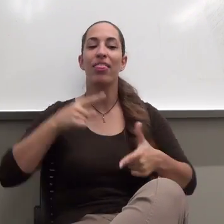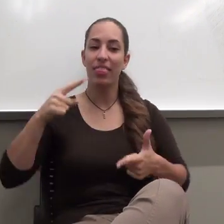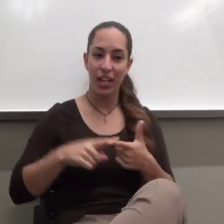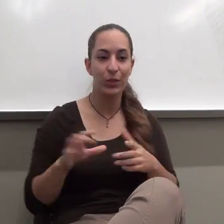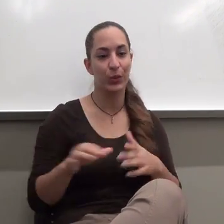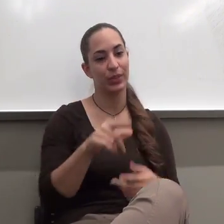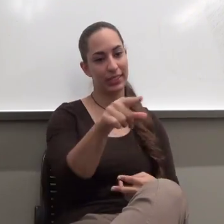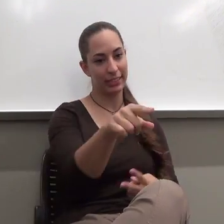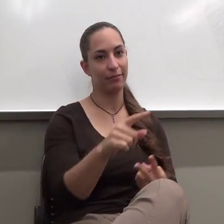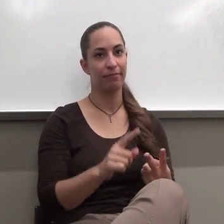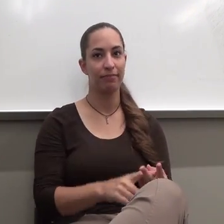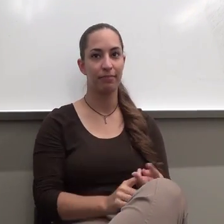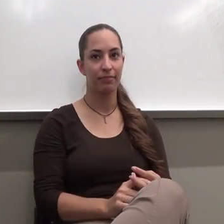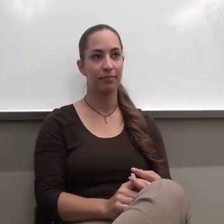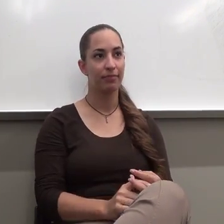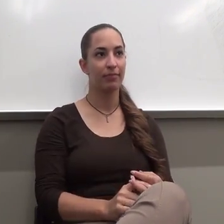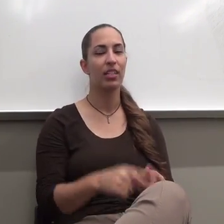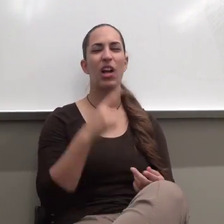Oh, that's right, there's another person there. Okay.